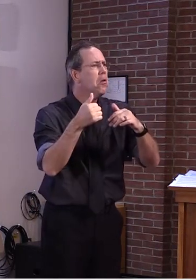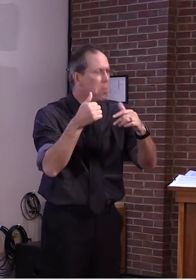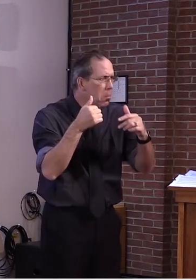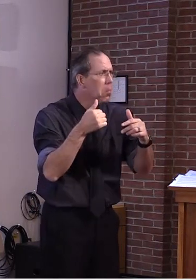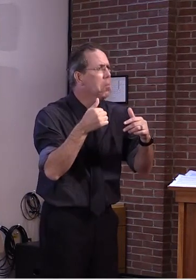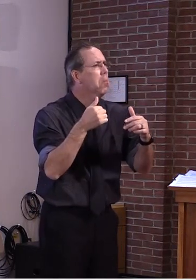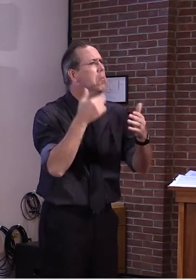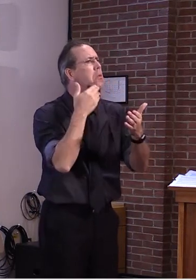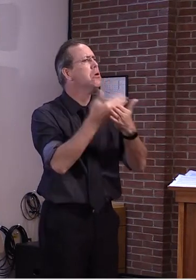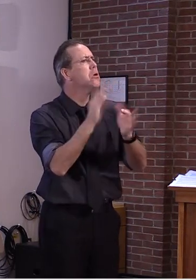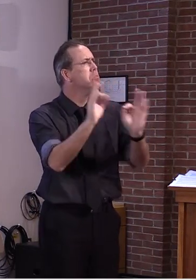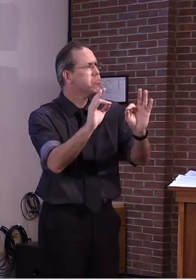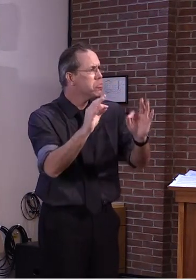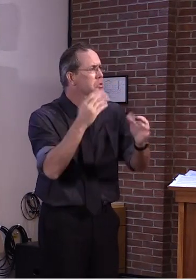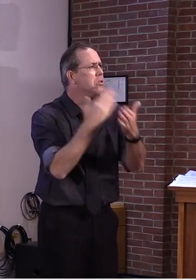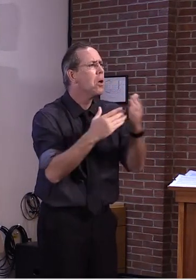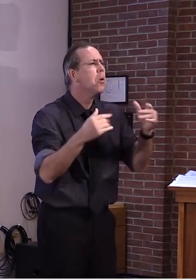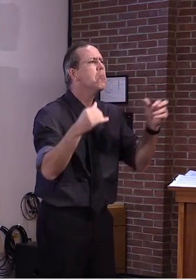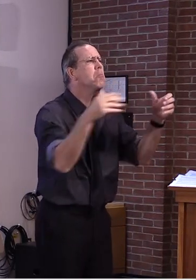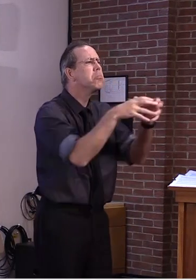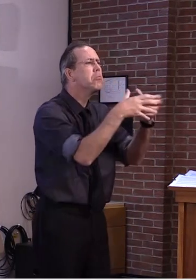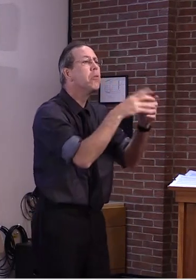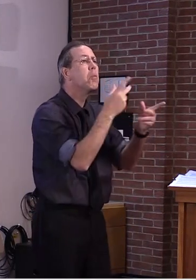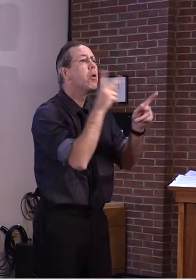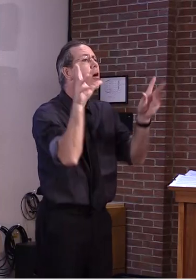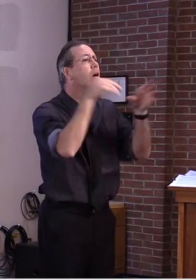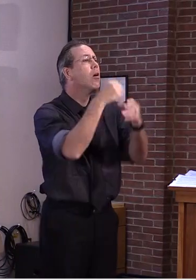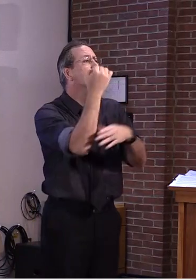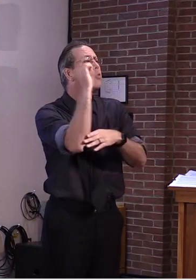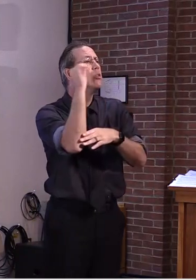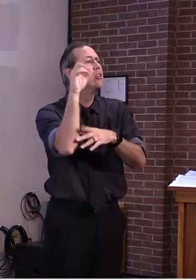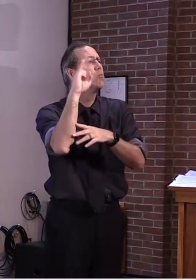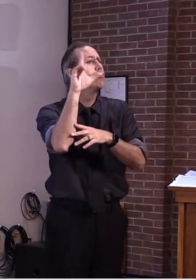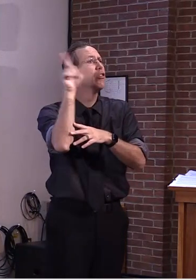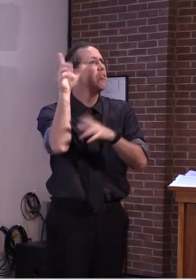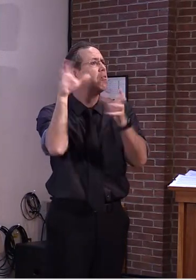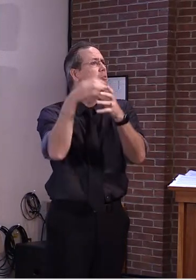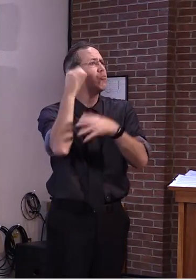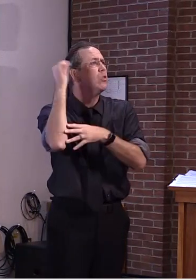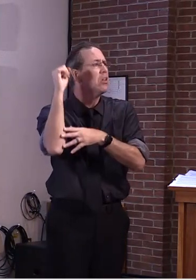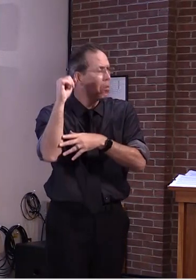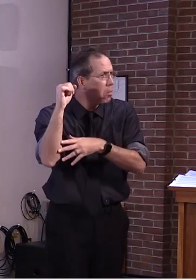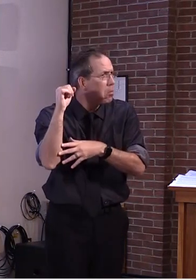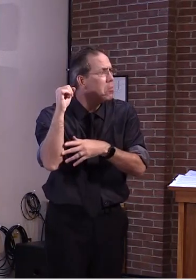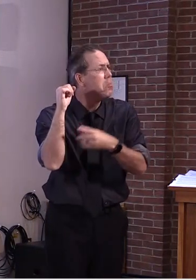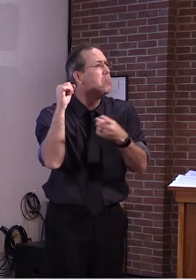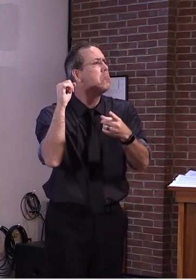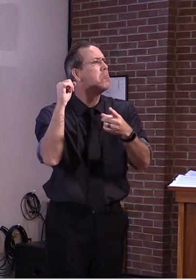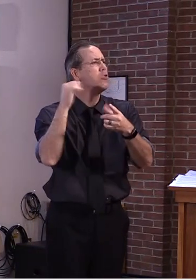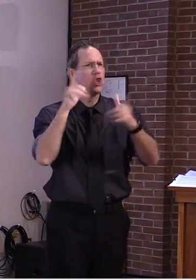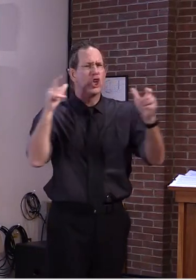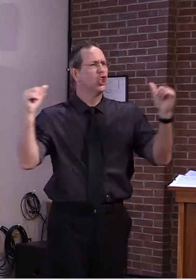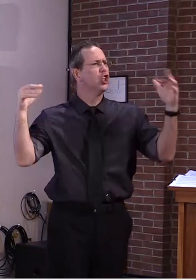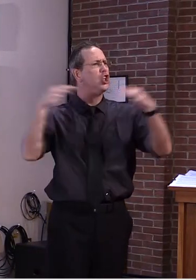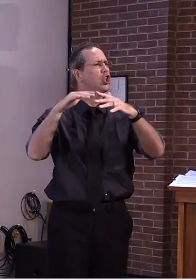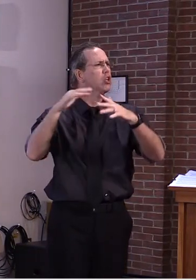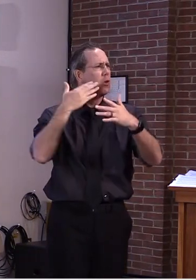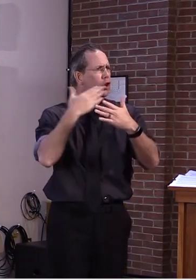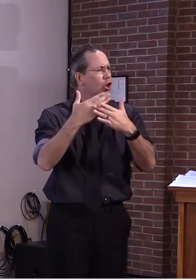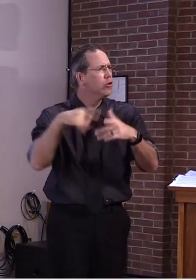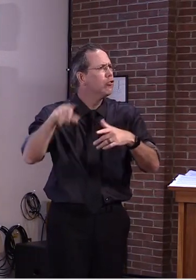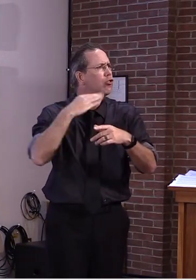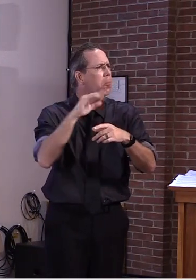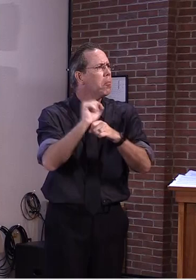to reasonably high numbers, but I continue again to be impressed with the percentage of people